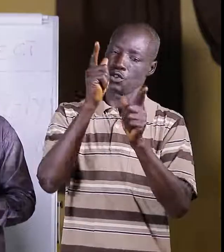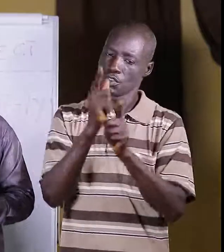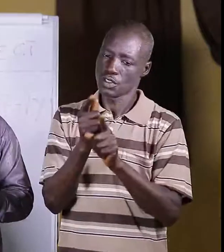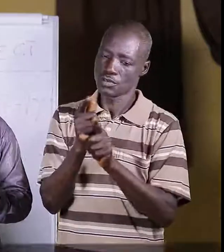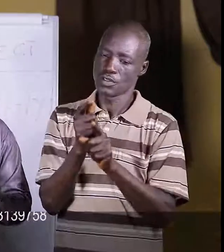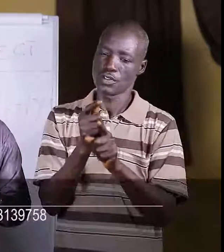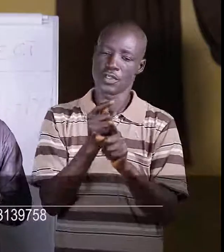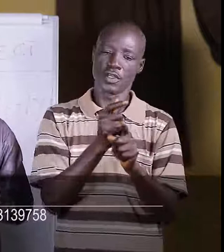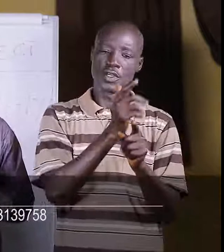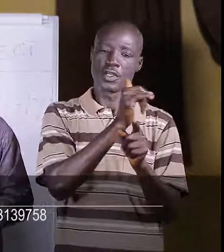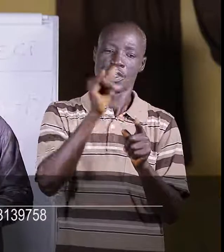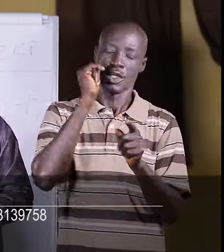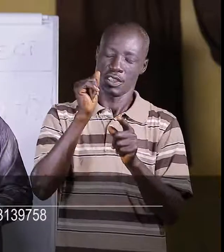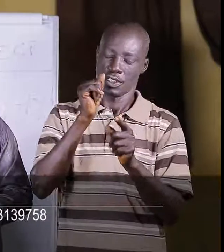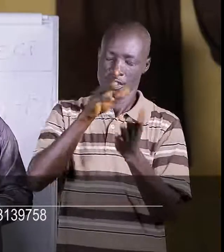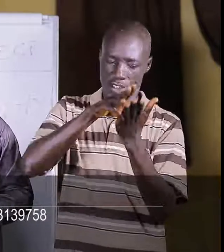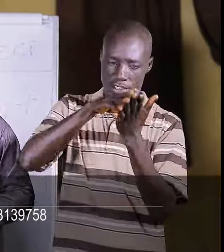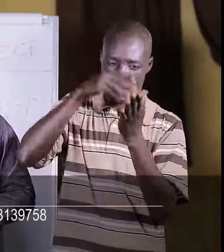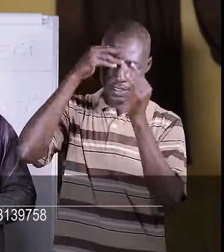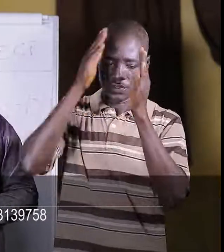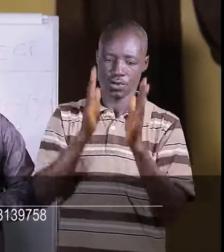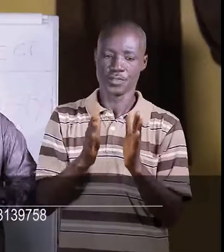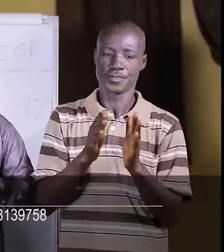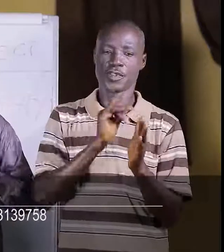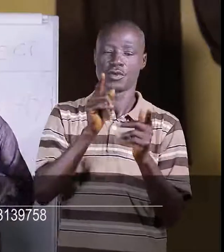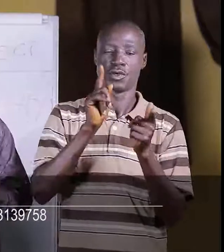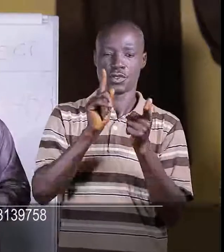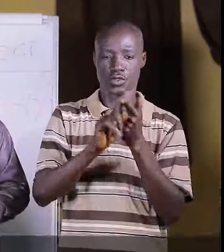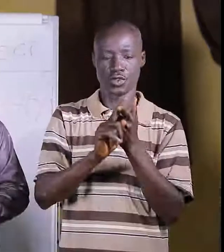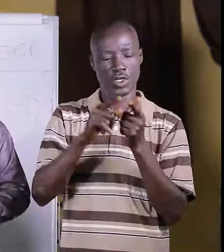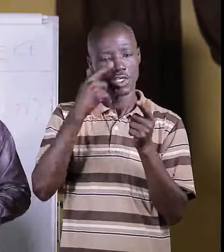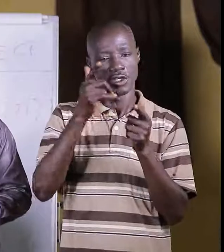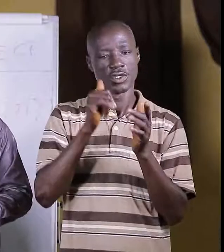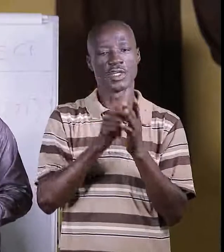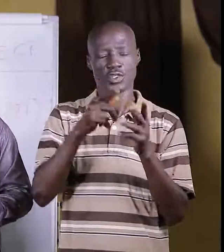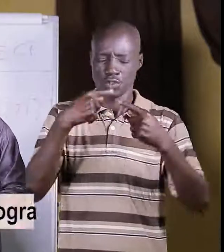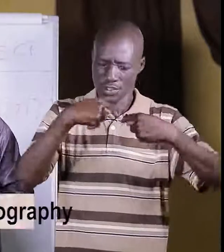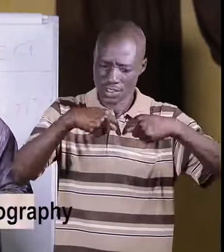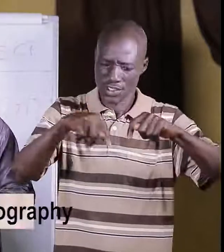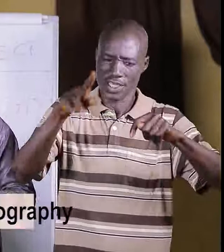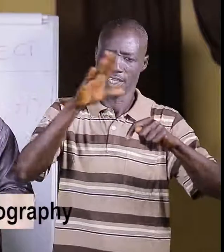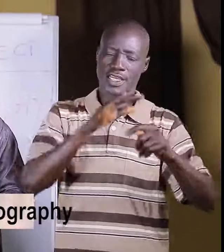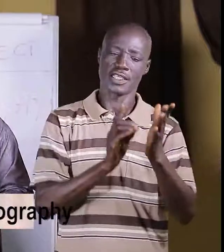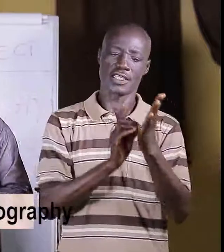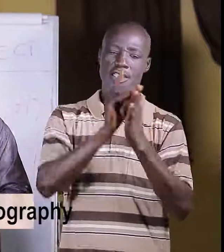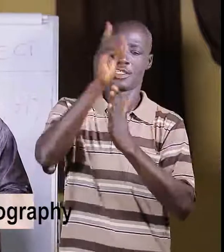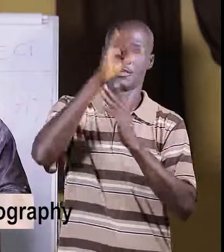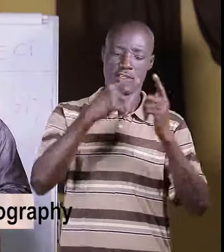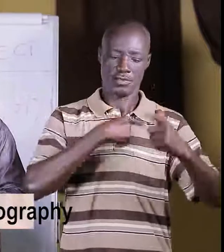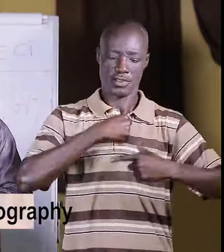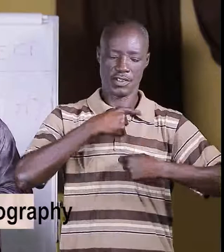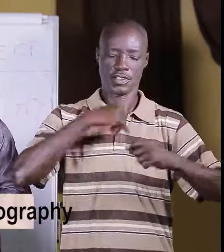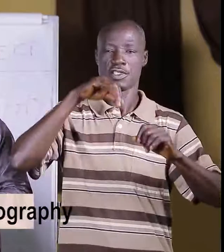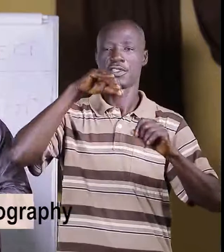Geography, as a young student, I want to advise that you should develop interest in